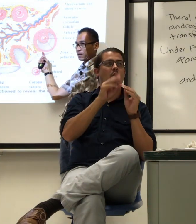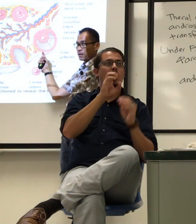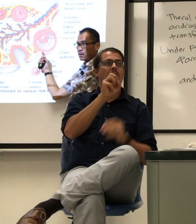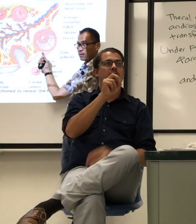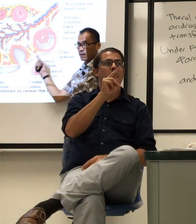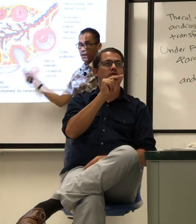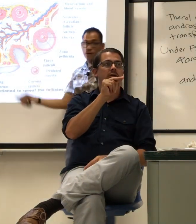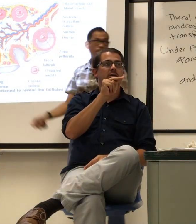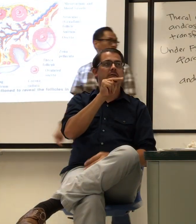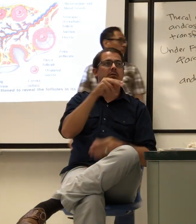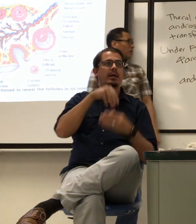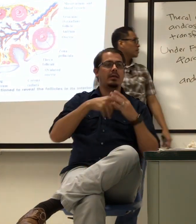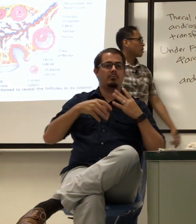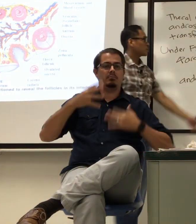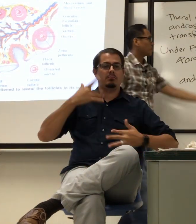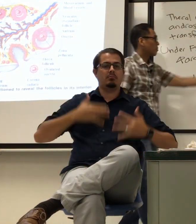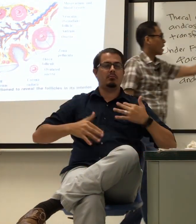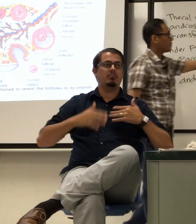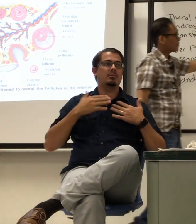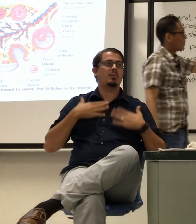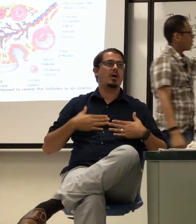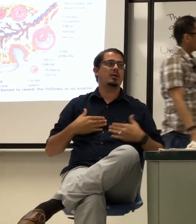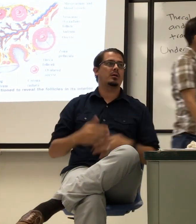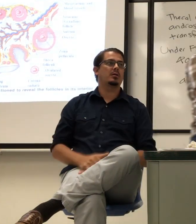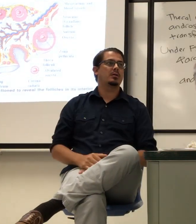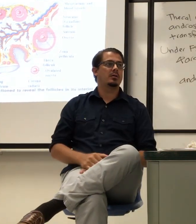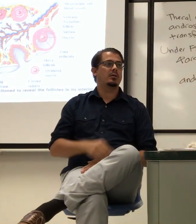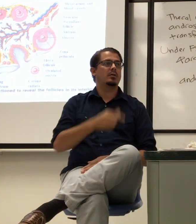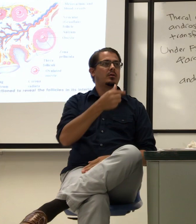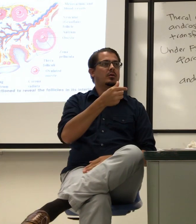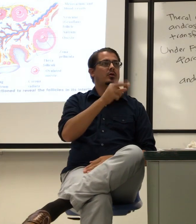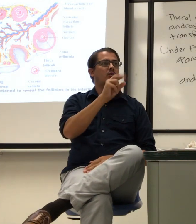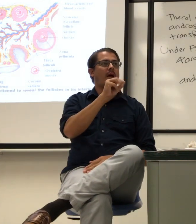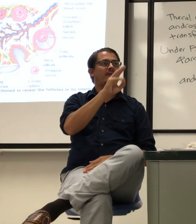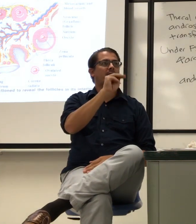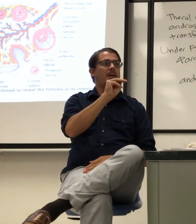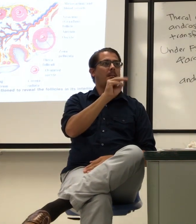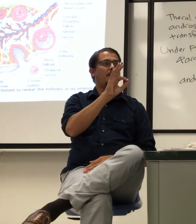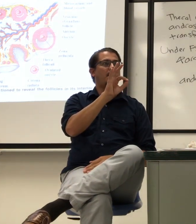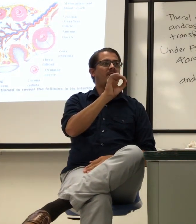body. Okay. I'll just put Graphian follicle there, the largest.